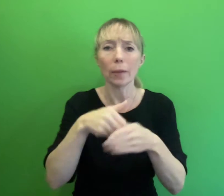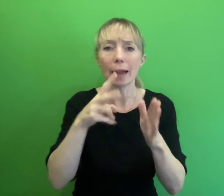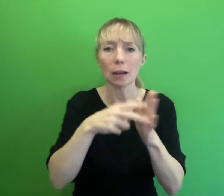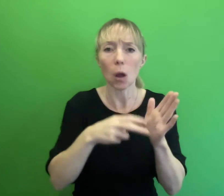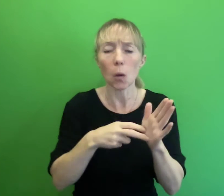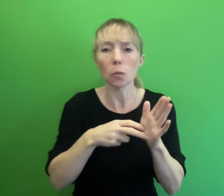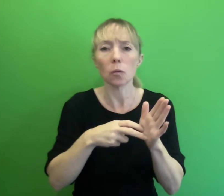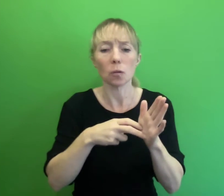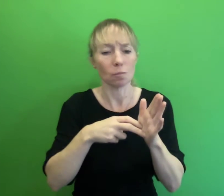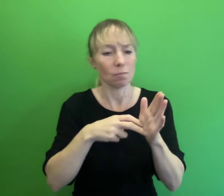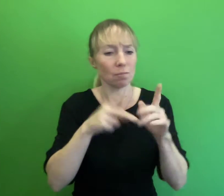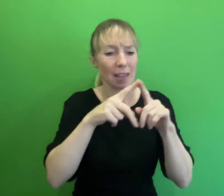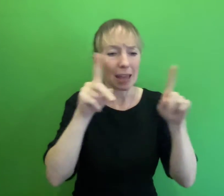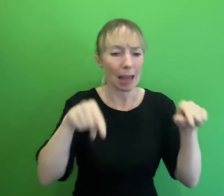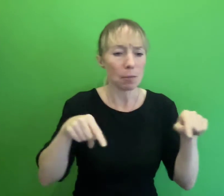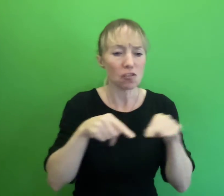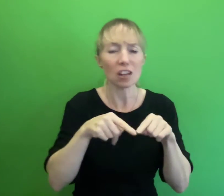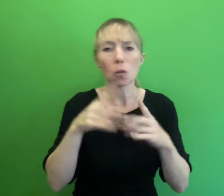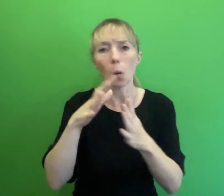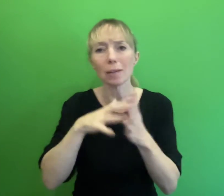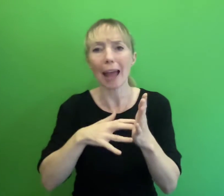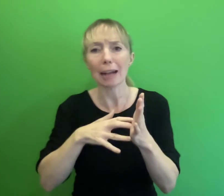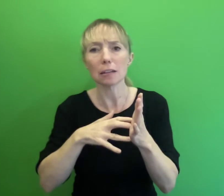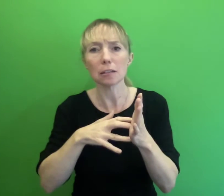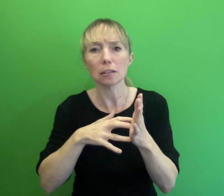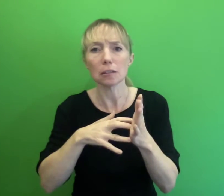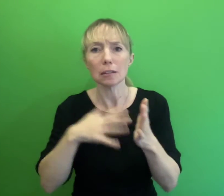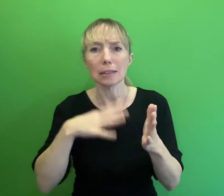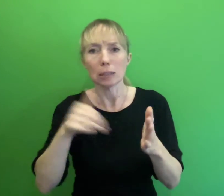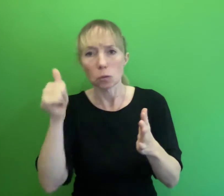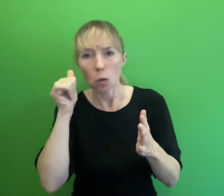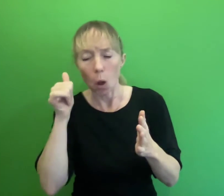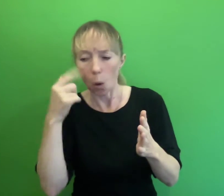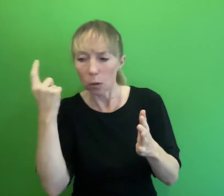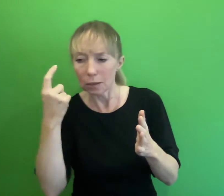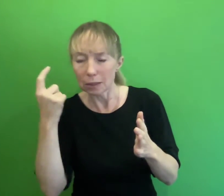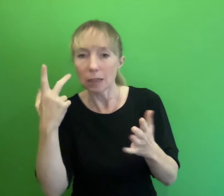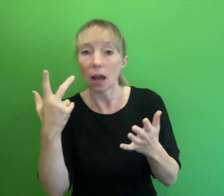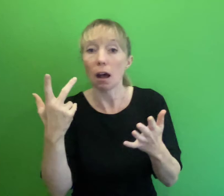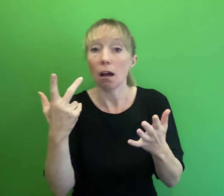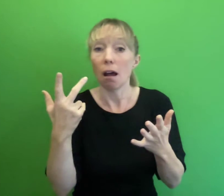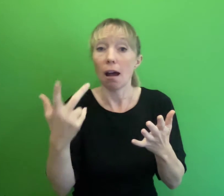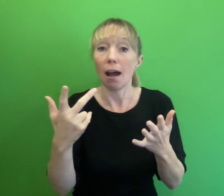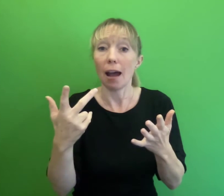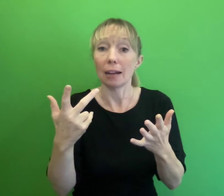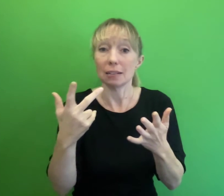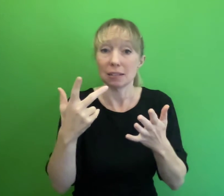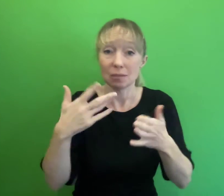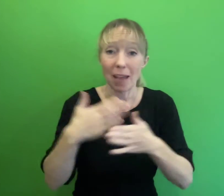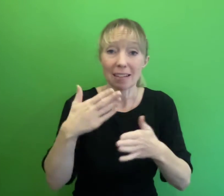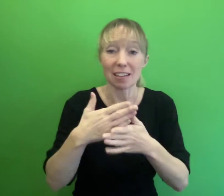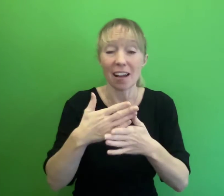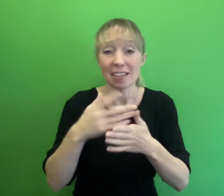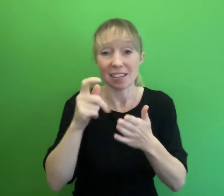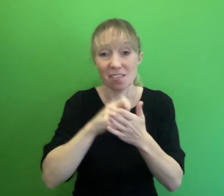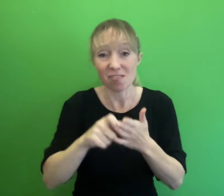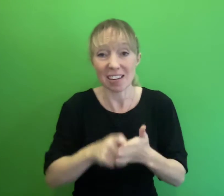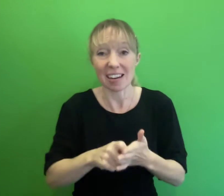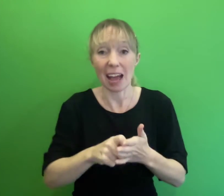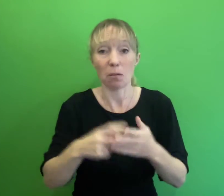to consider, and all exercises written out and available. The expectation that